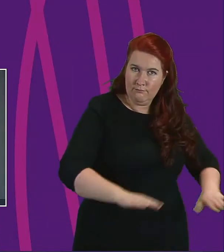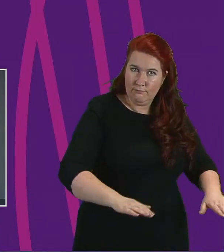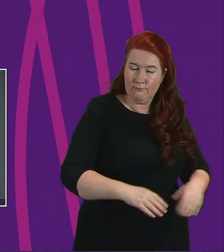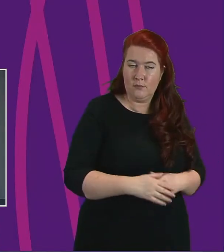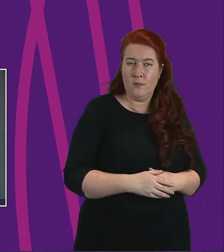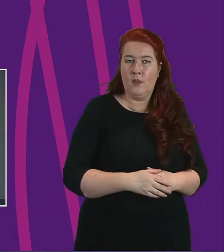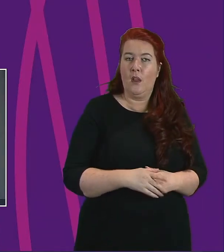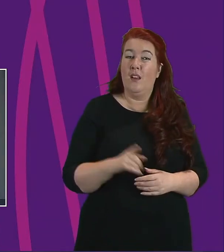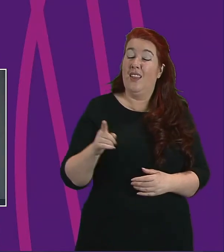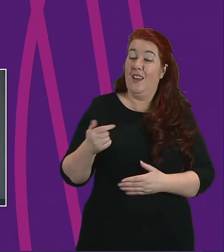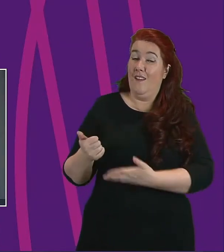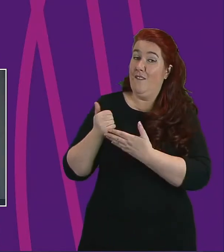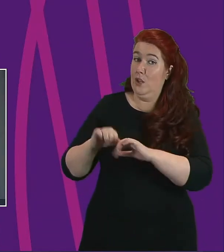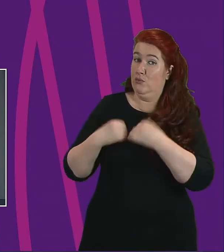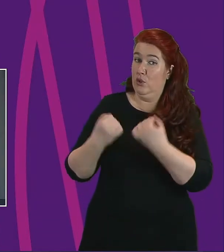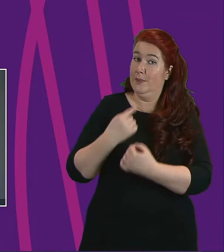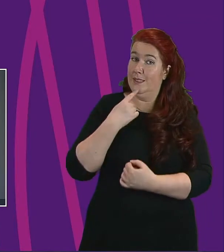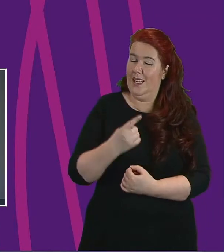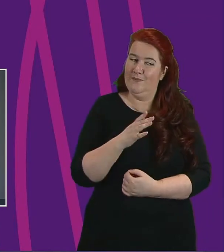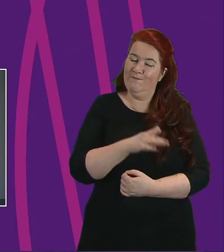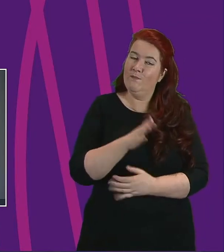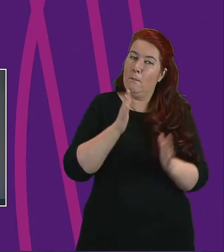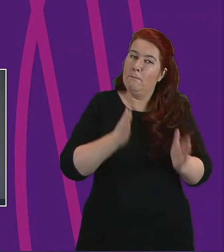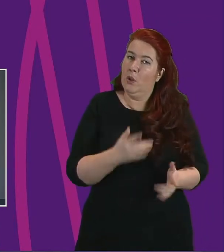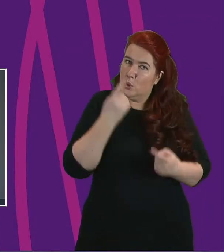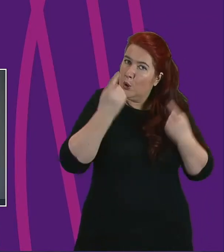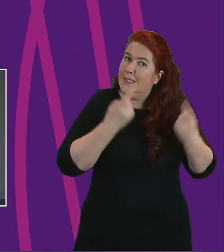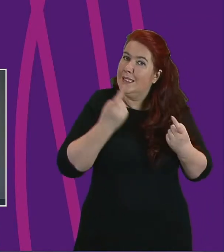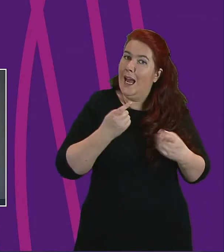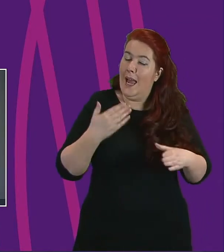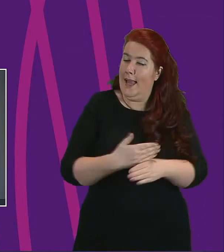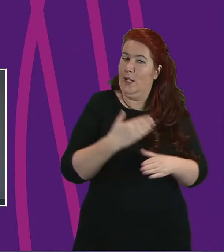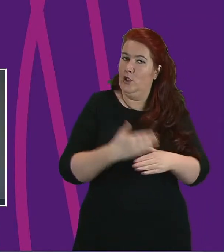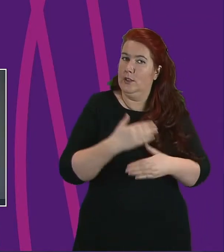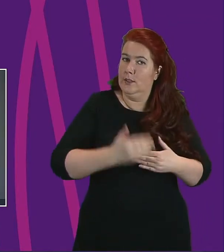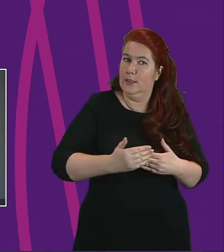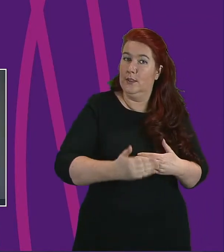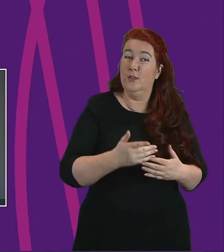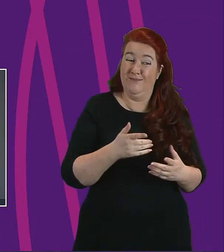is that it is necessary to consider actions to support